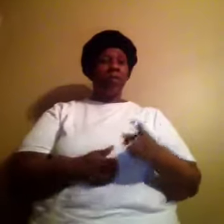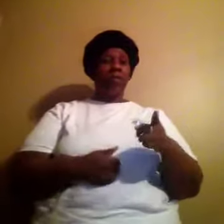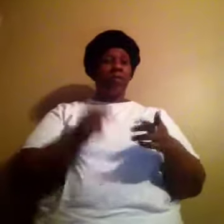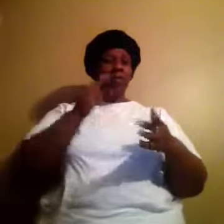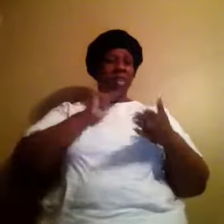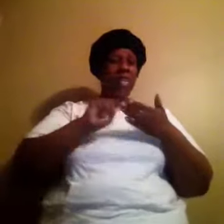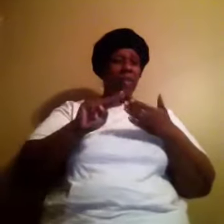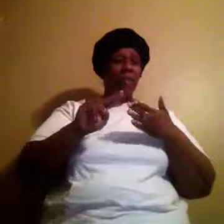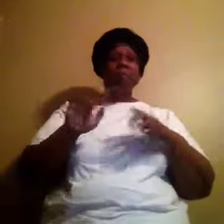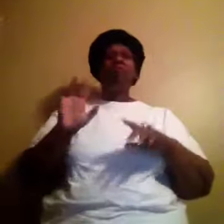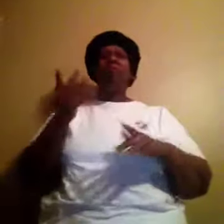Excuse me, Susan?